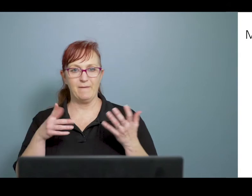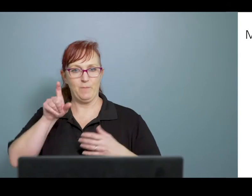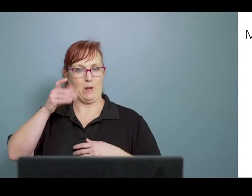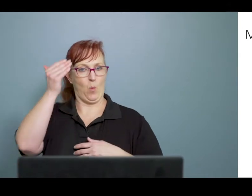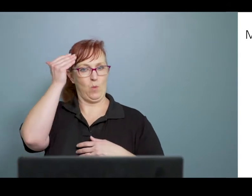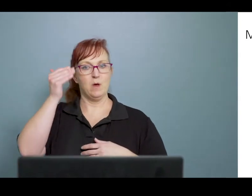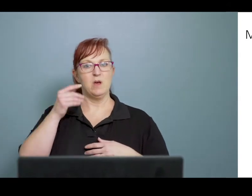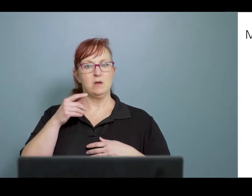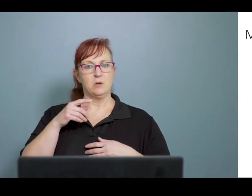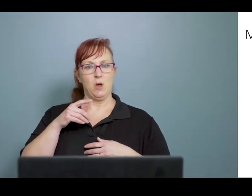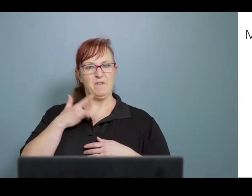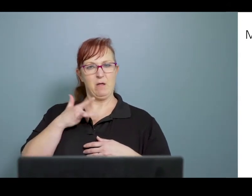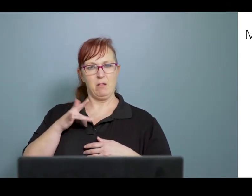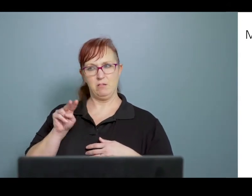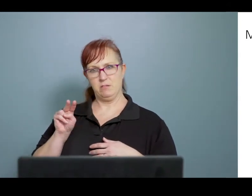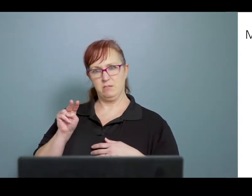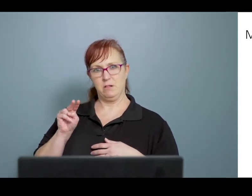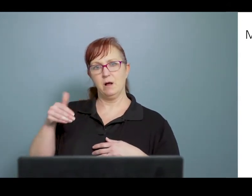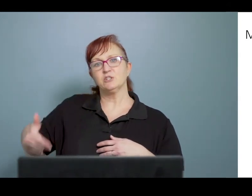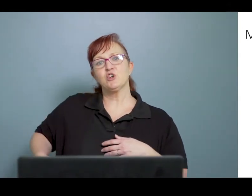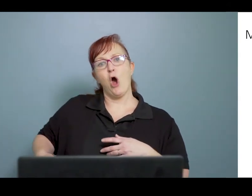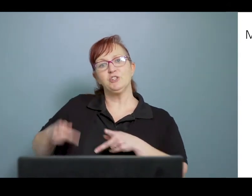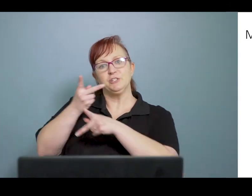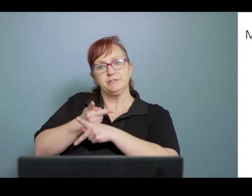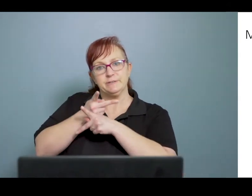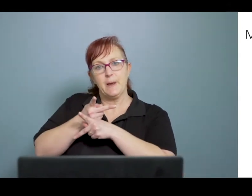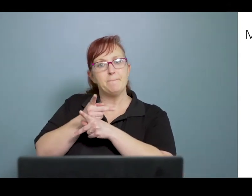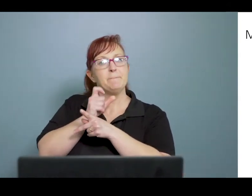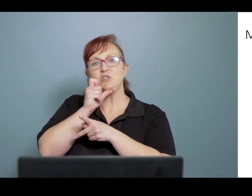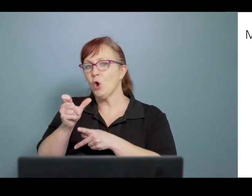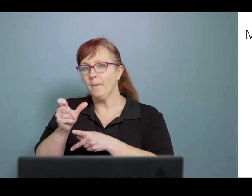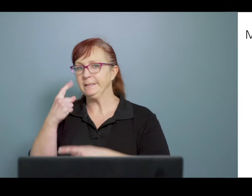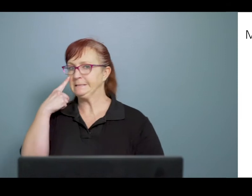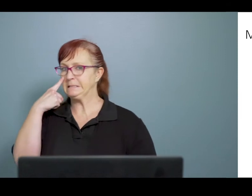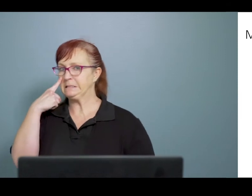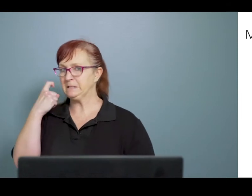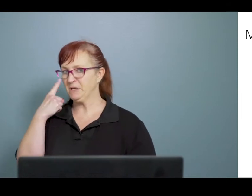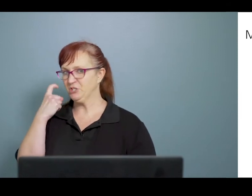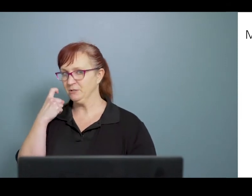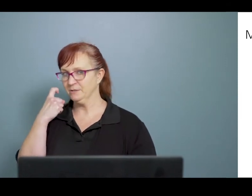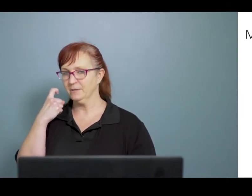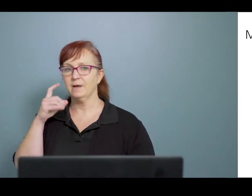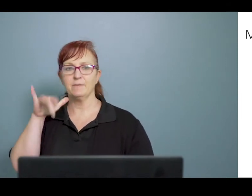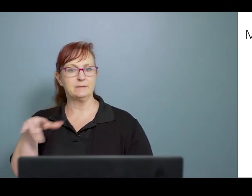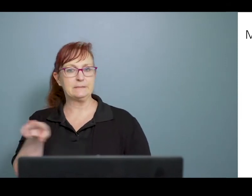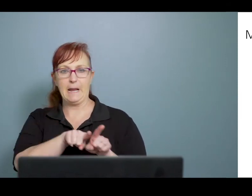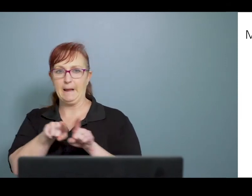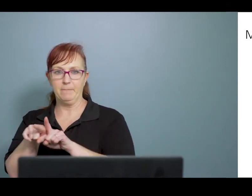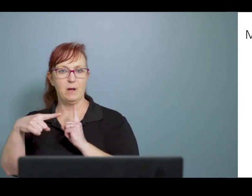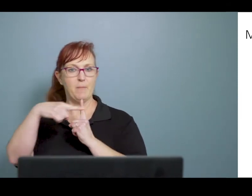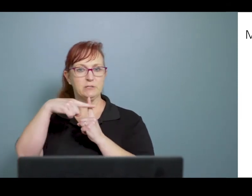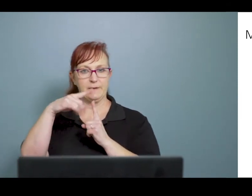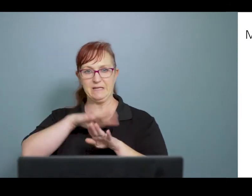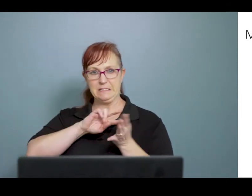but not suspicious. And so, I think that ties back into positive intent in, we can